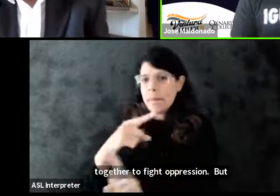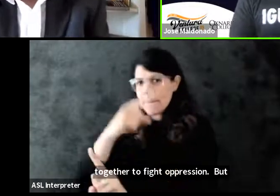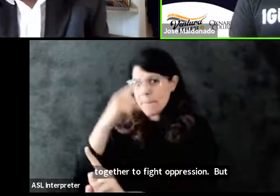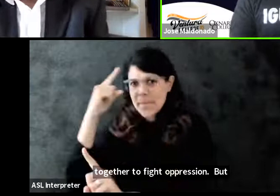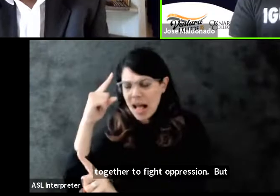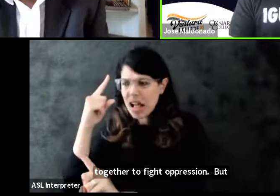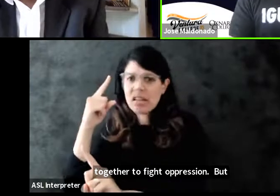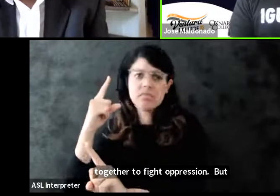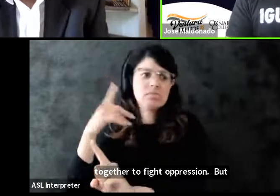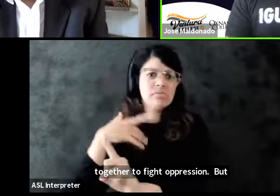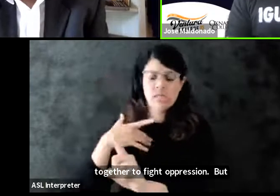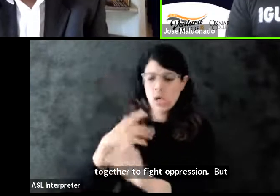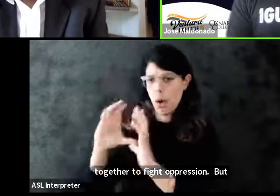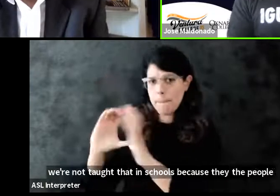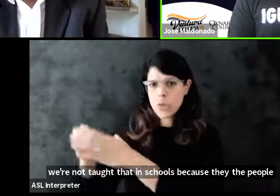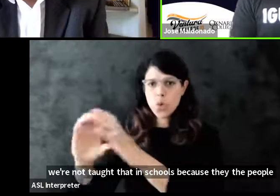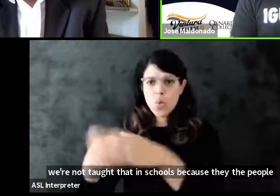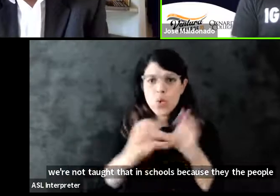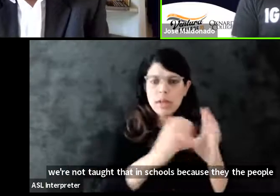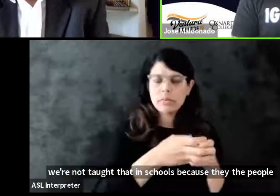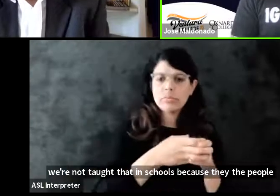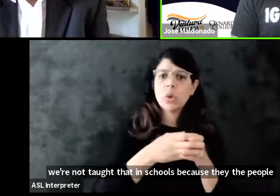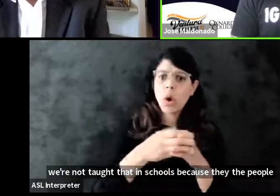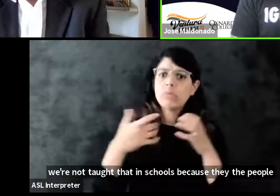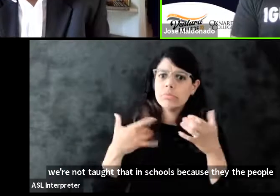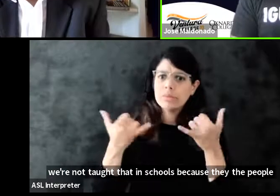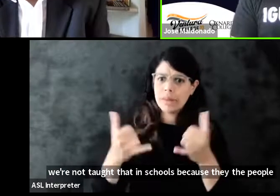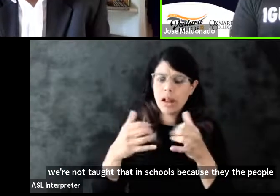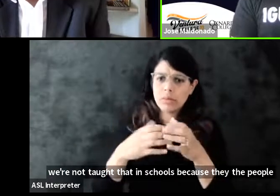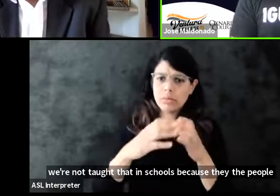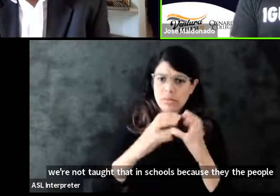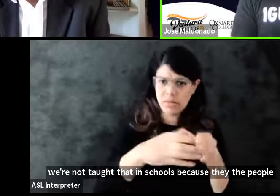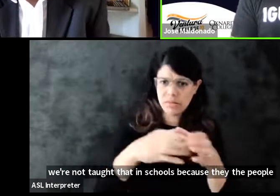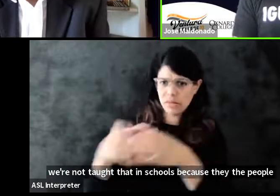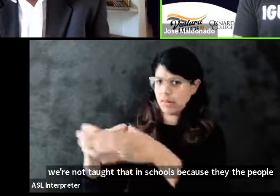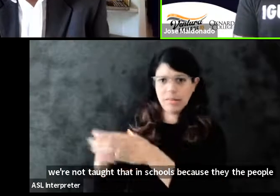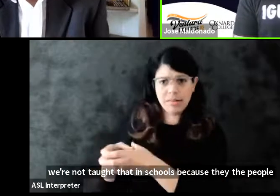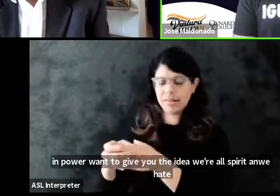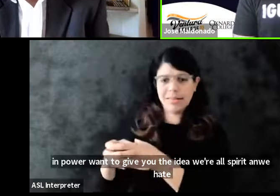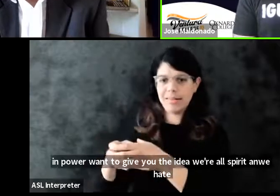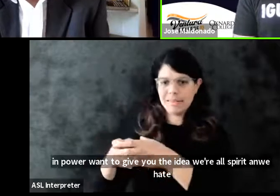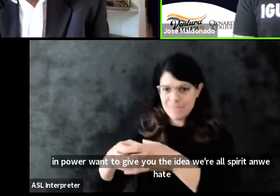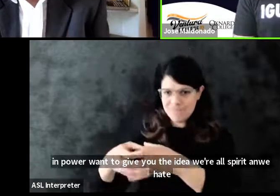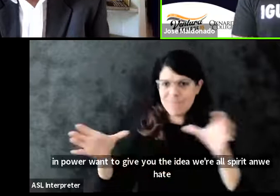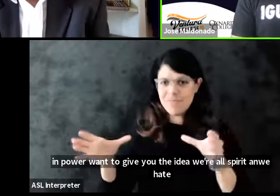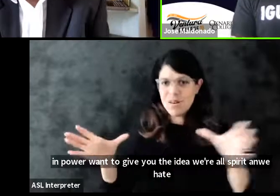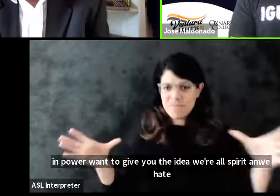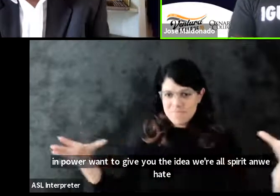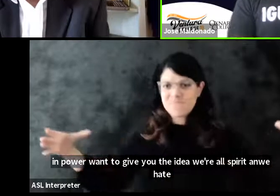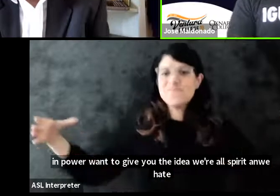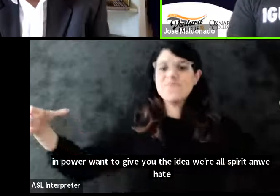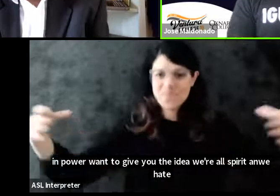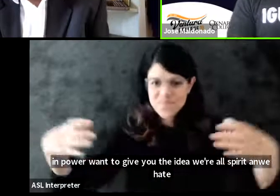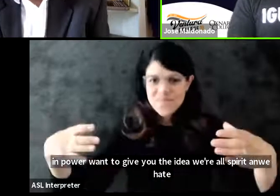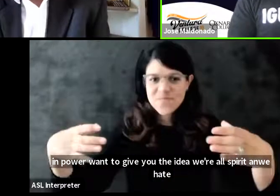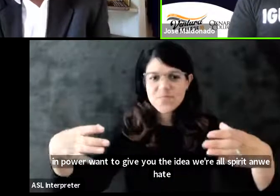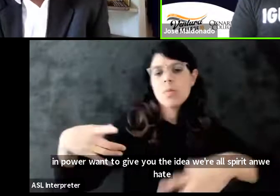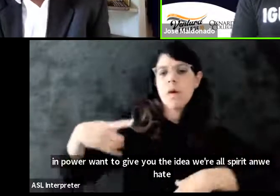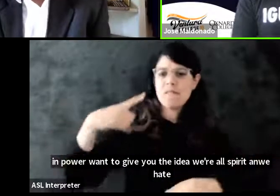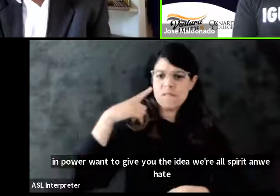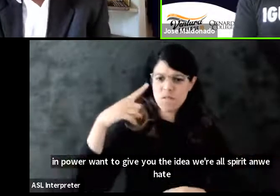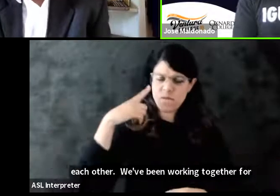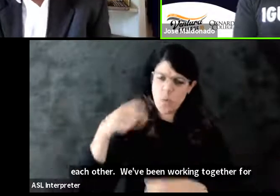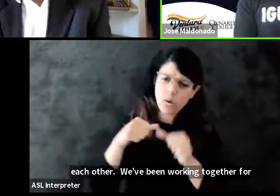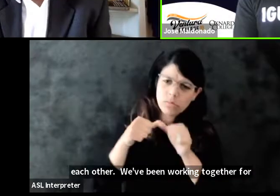all separate and we hate each other. But it's like, no, we've been working together for decades. In fact, I've got a bit of a quick